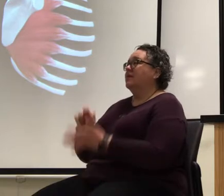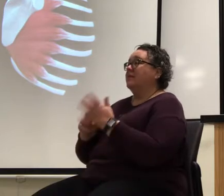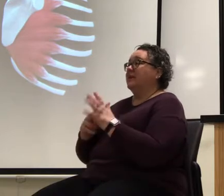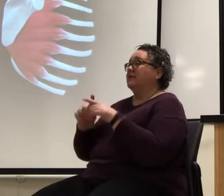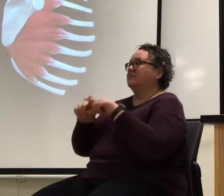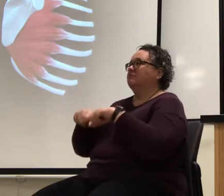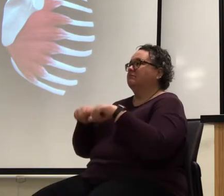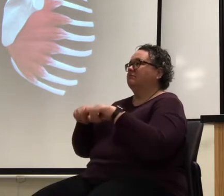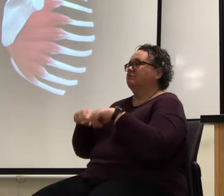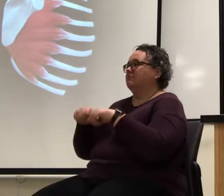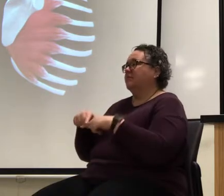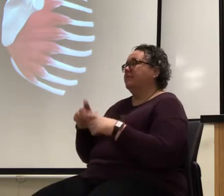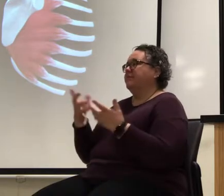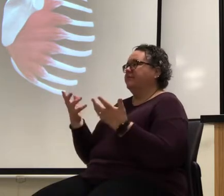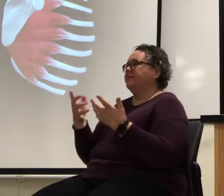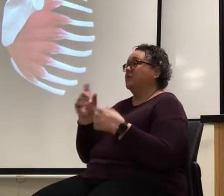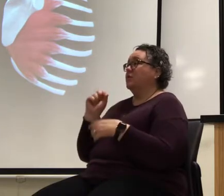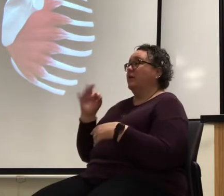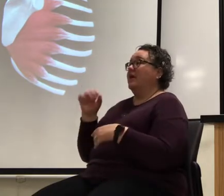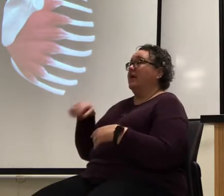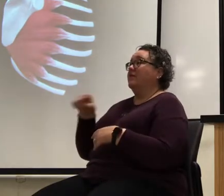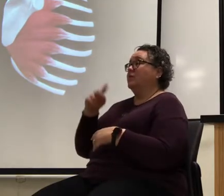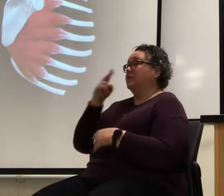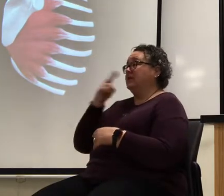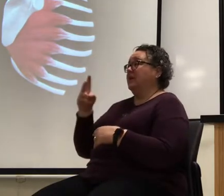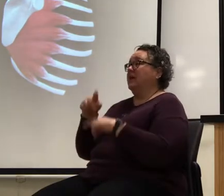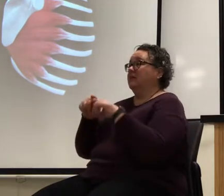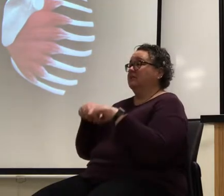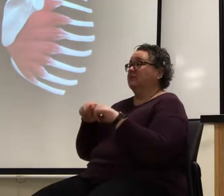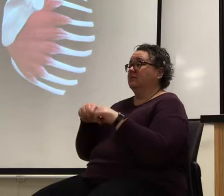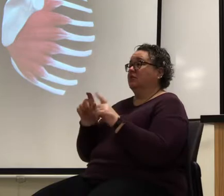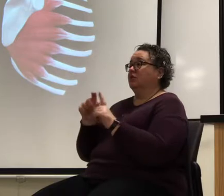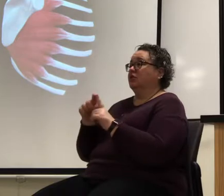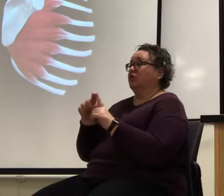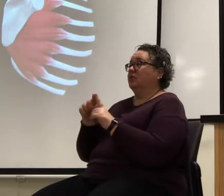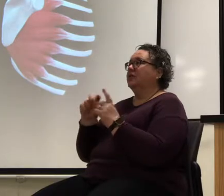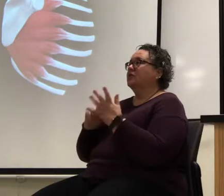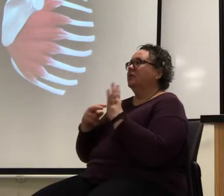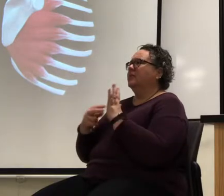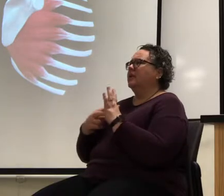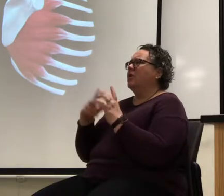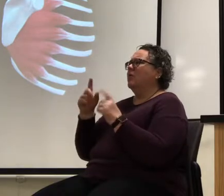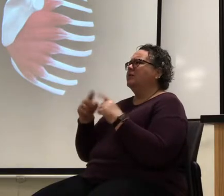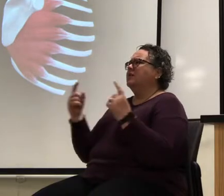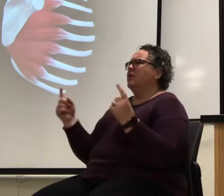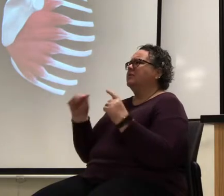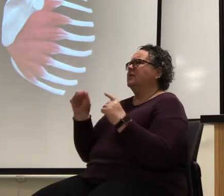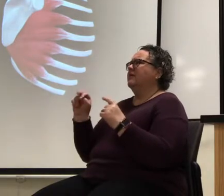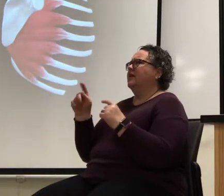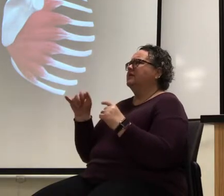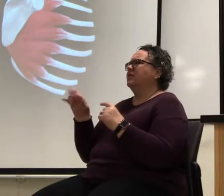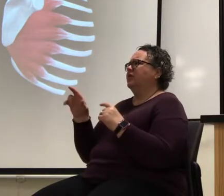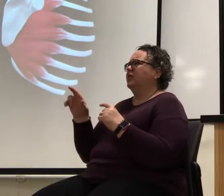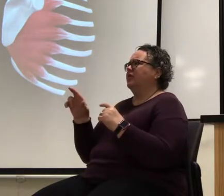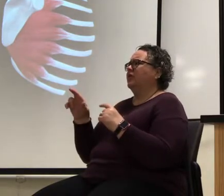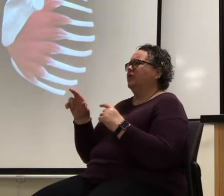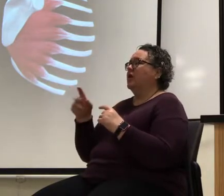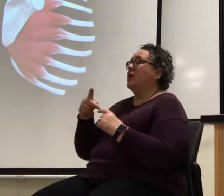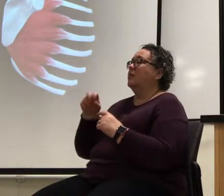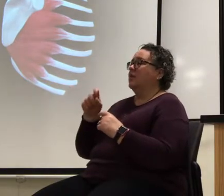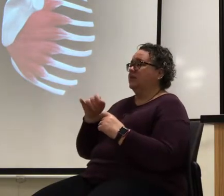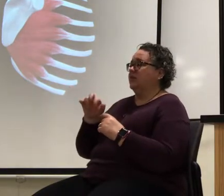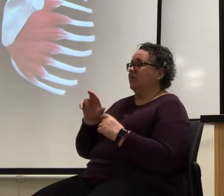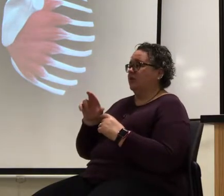So whenever you see a relative term, like for example, what's the opposite of anterior?